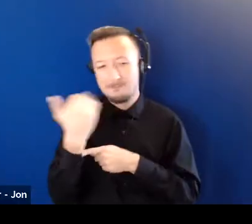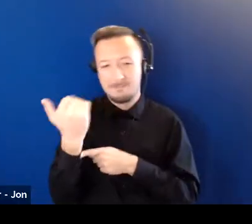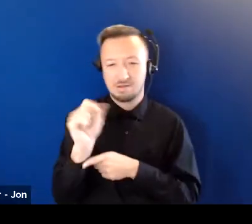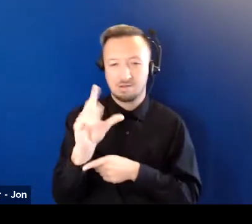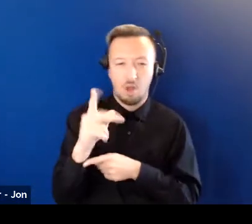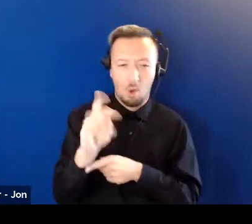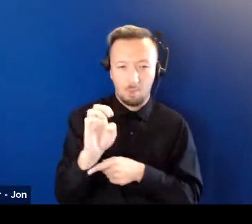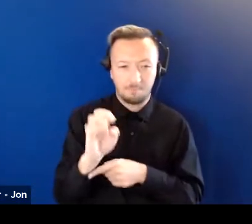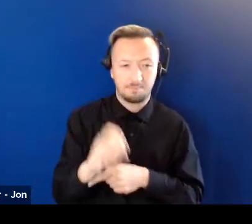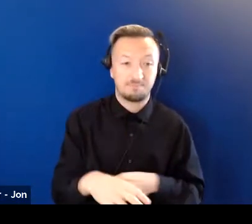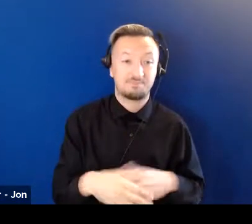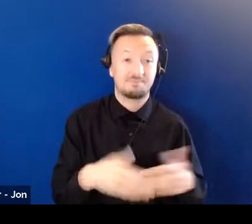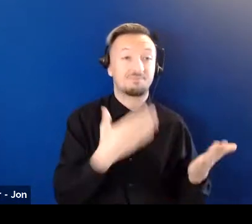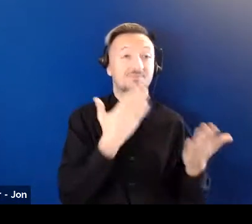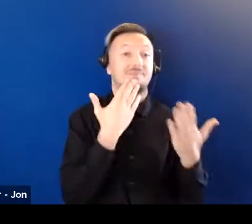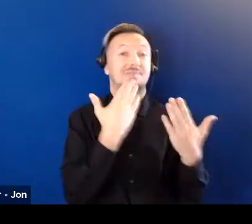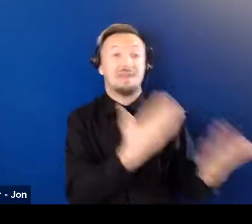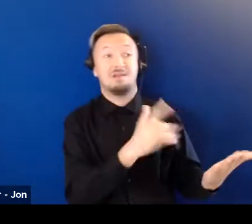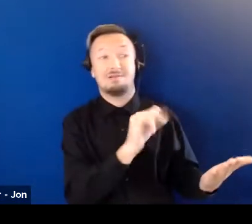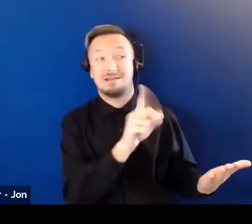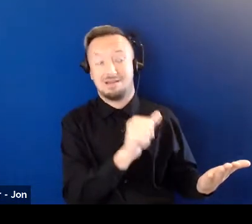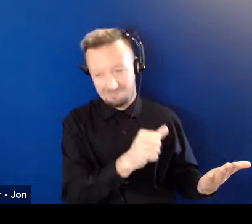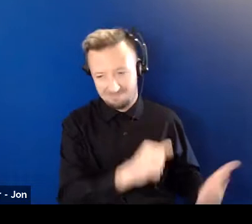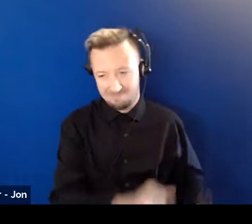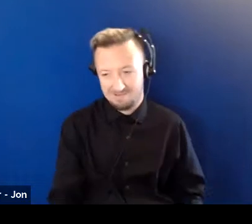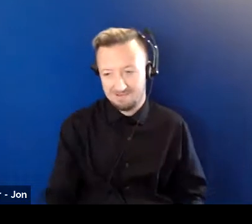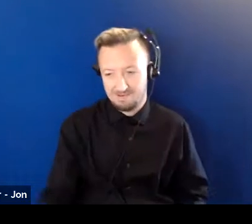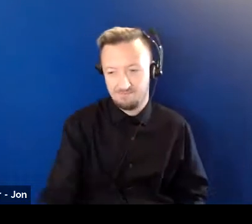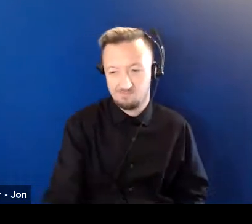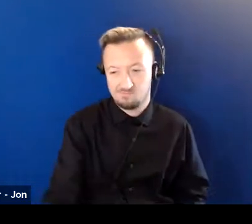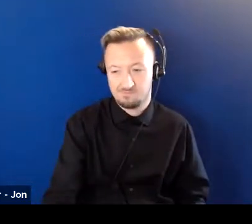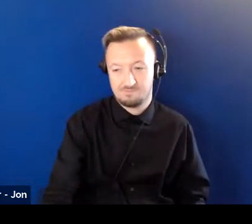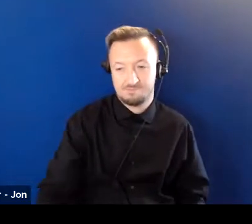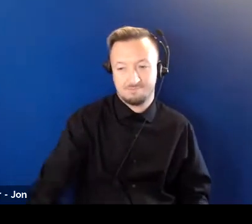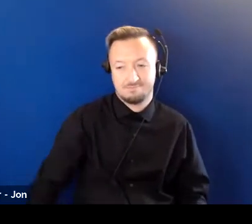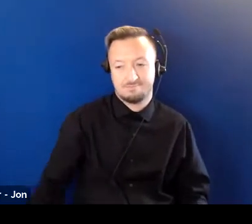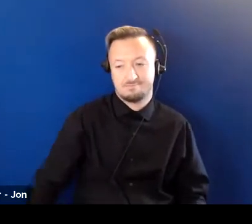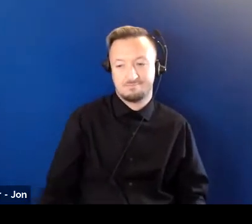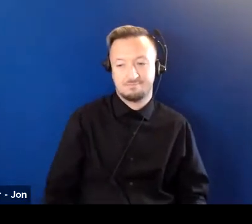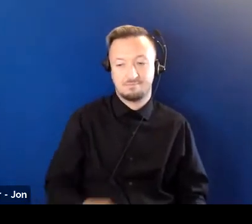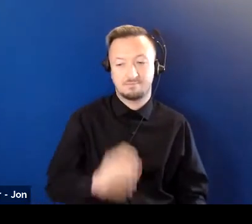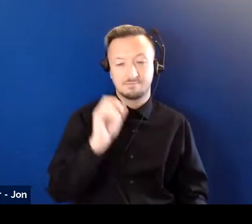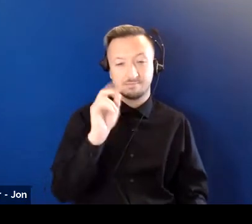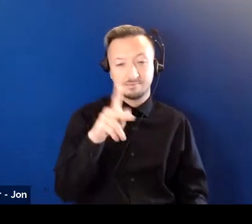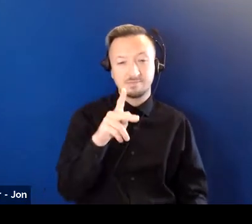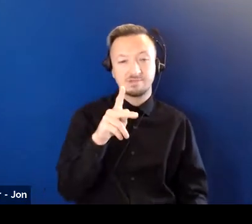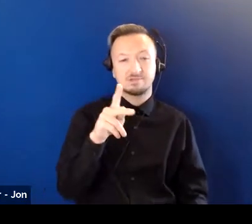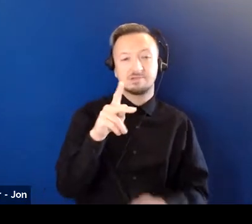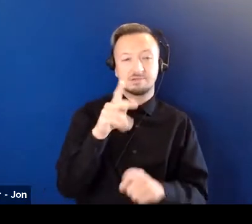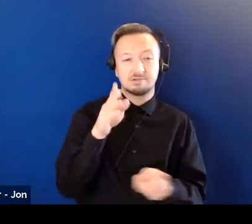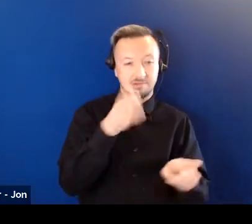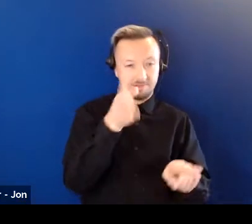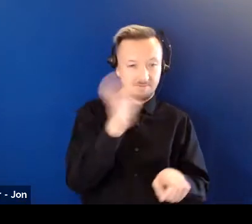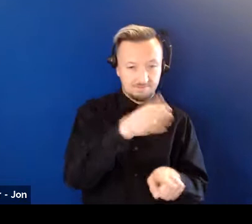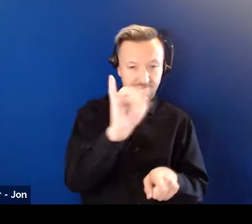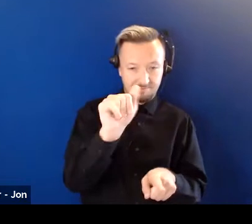Thanks, Linda. Way to get us started. So next we're going to go to Ian. Hi, my name